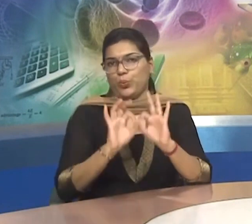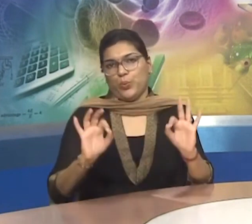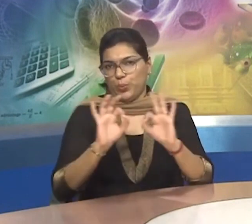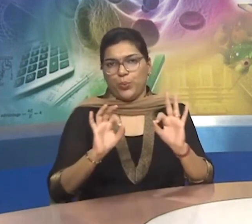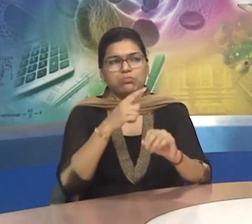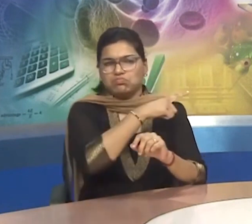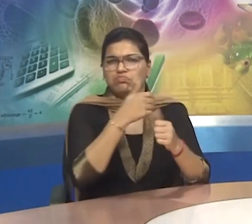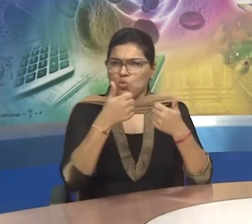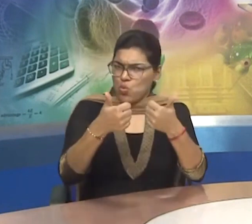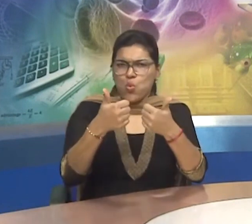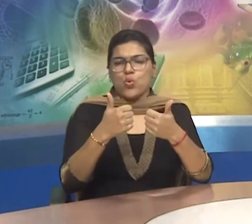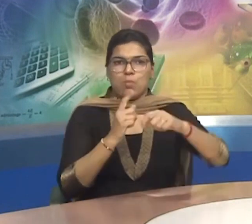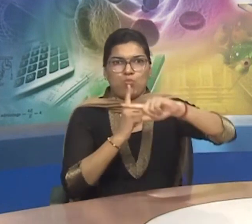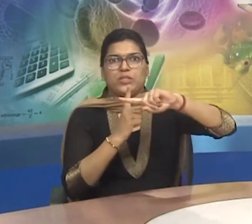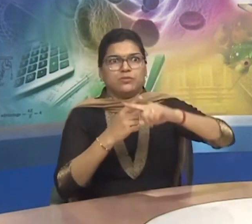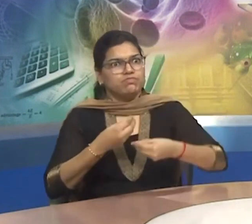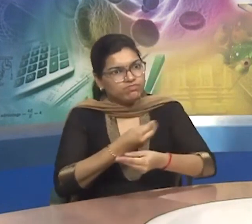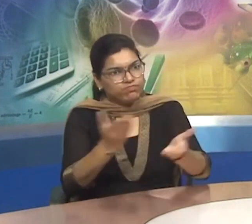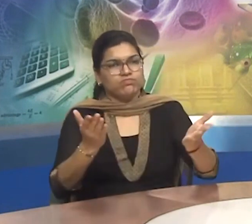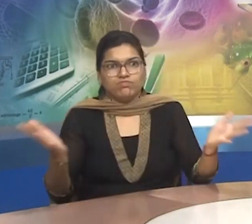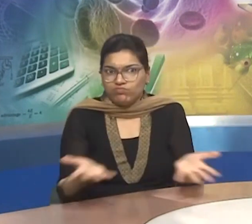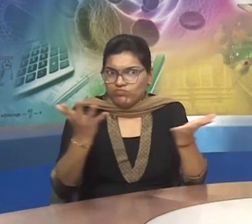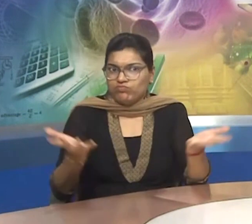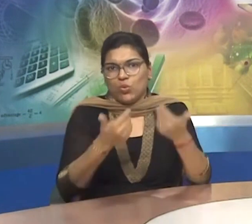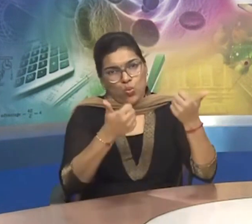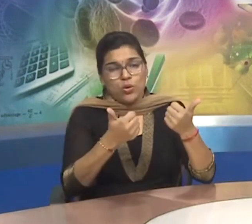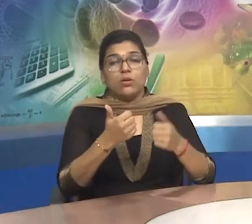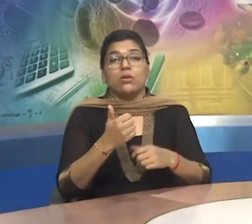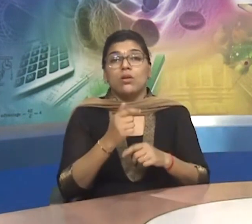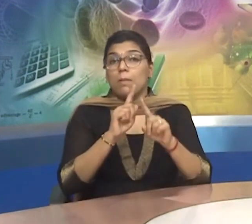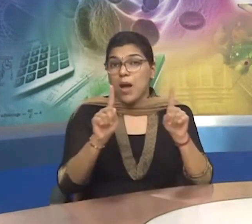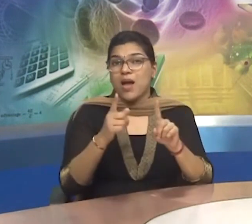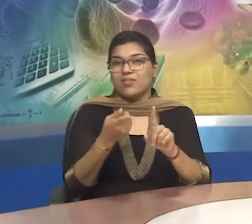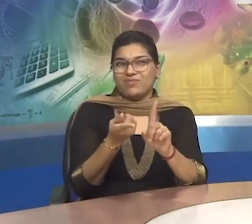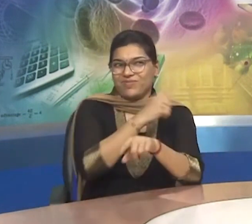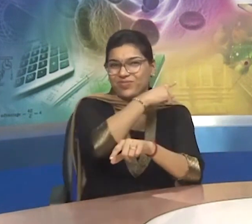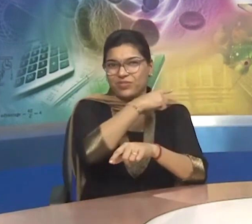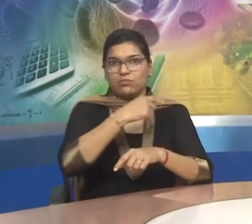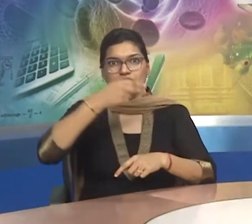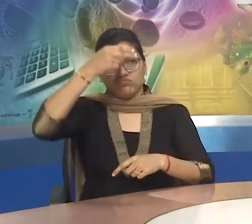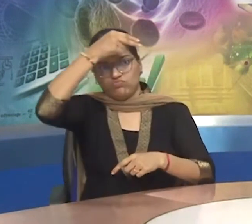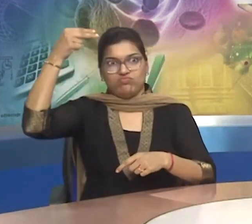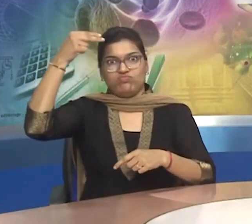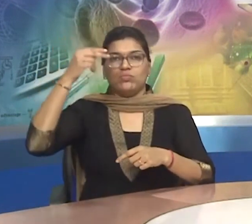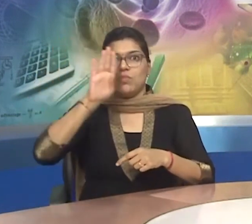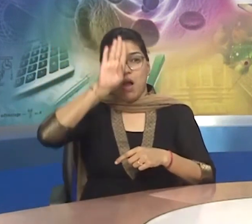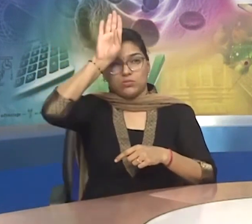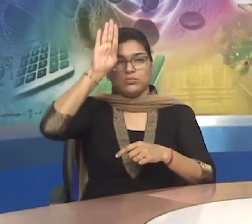which we just discussed, they are given for the distinguished and exceptional services in